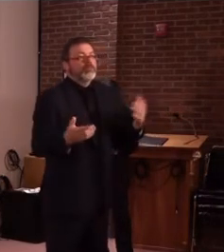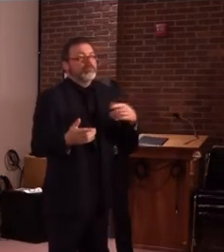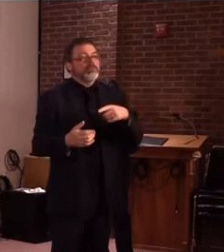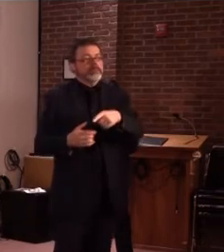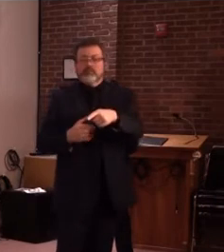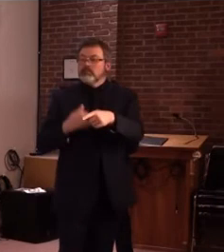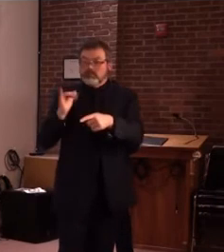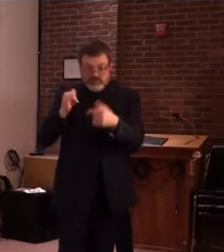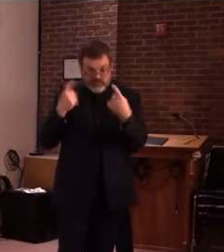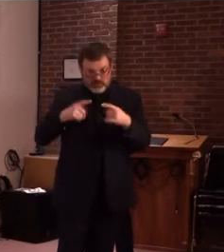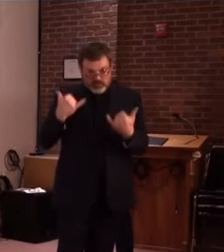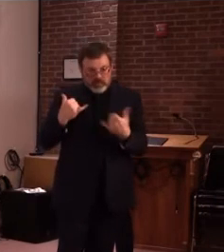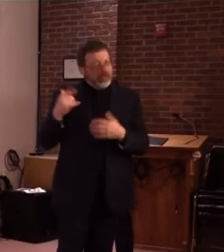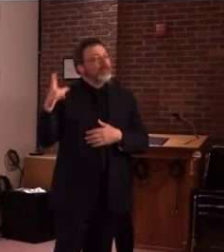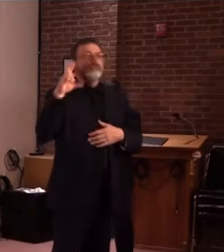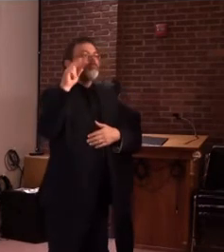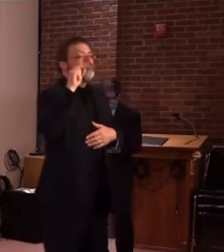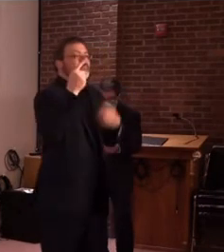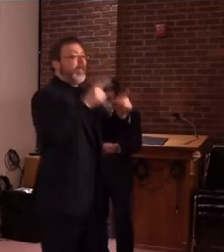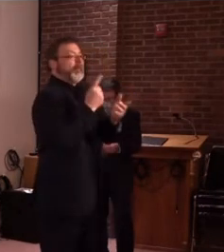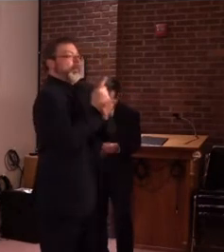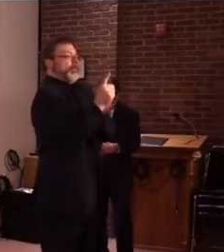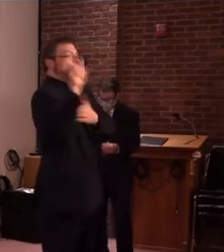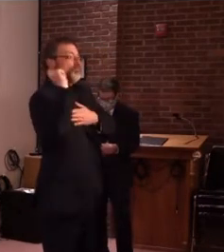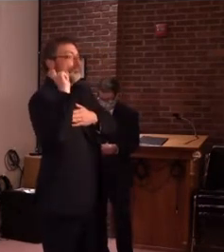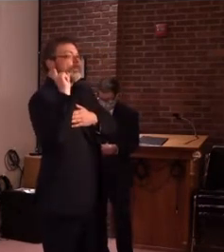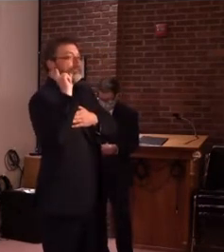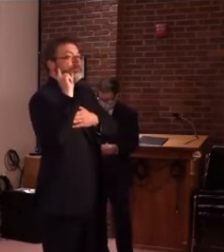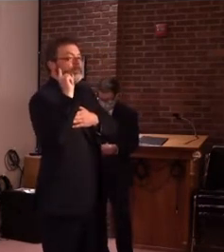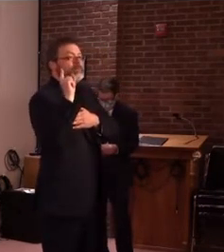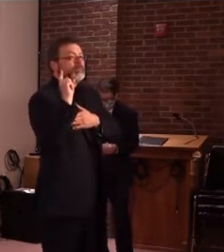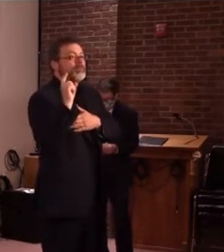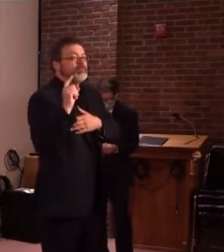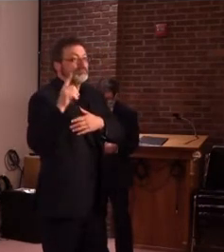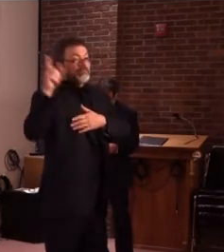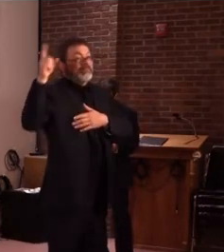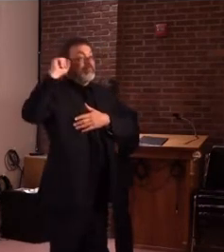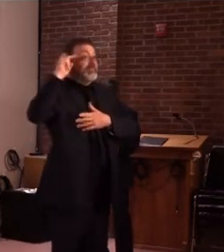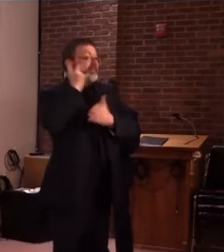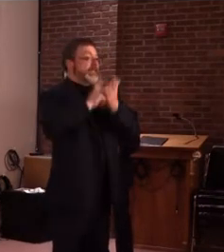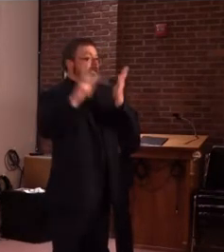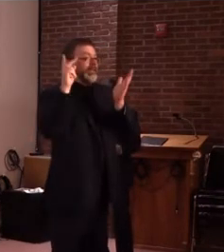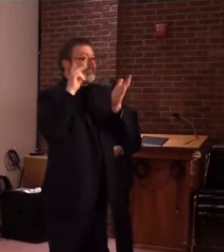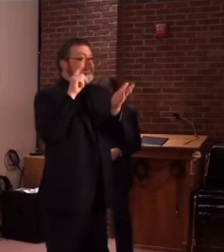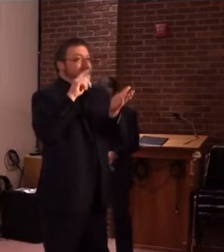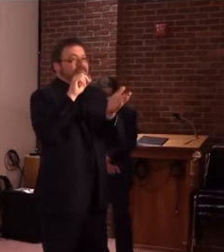me to have a response by Thursday, and we gave it to him Thursday night.